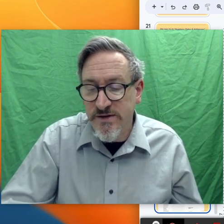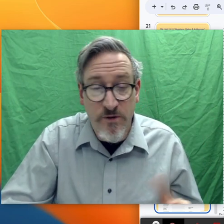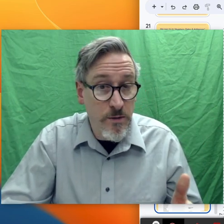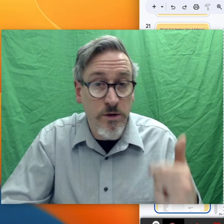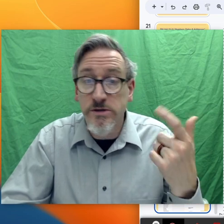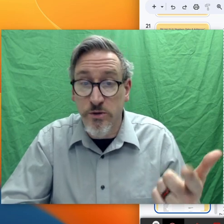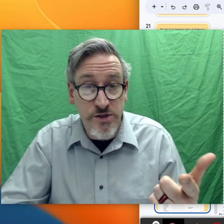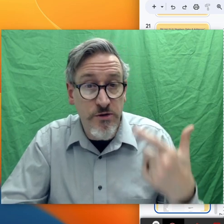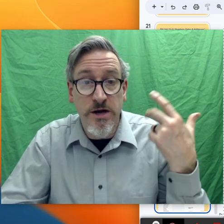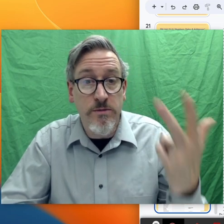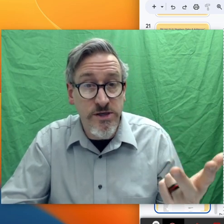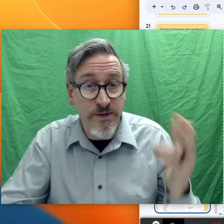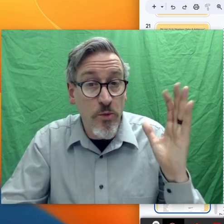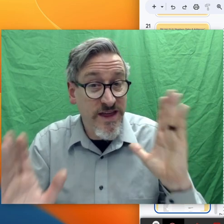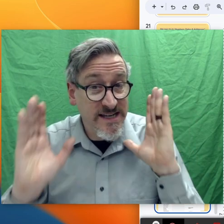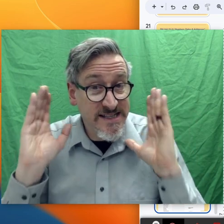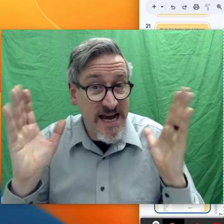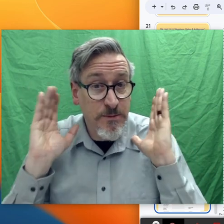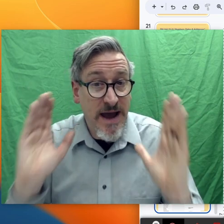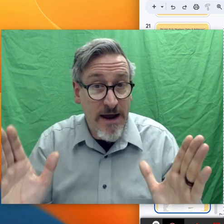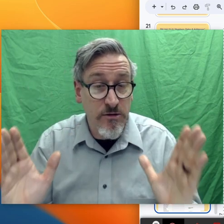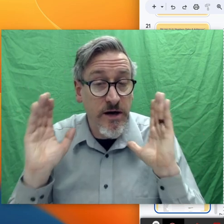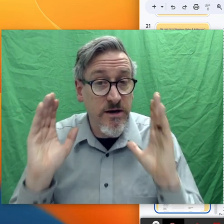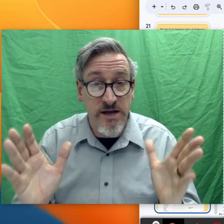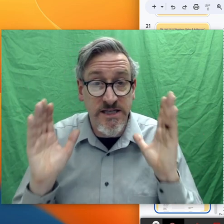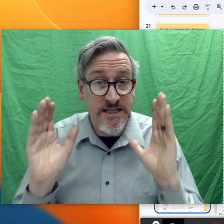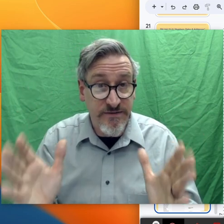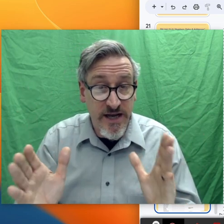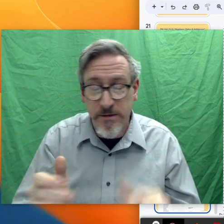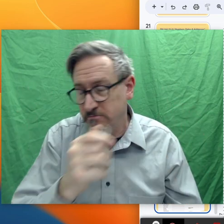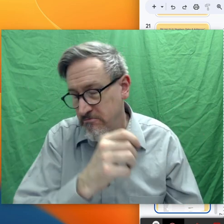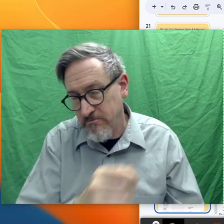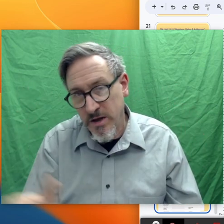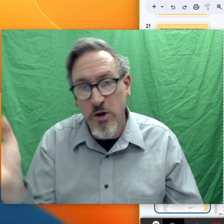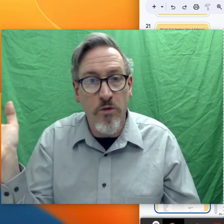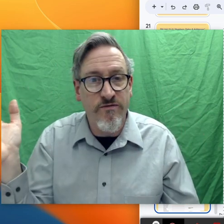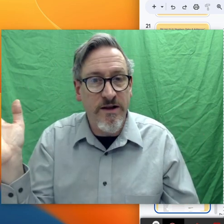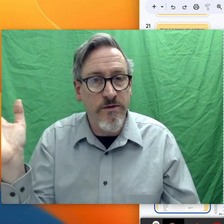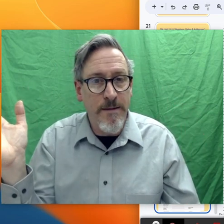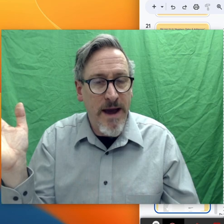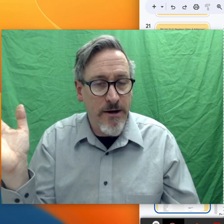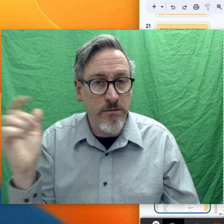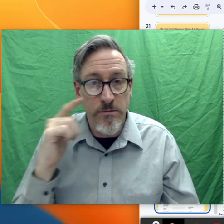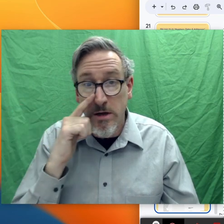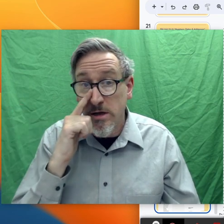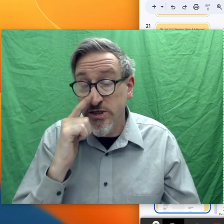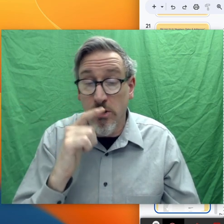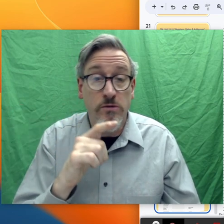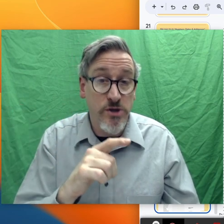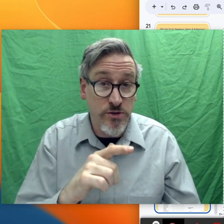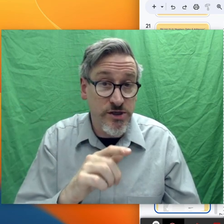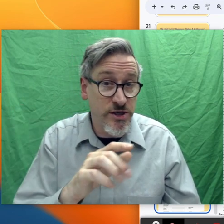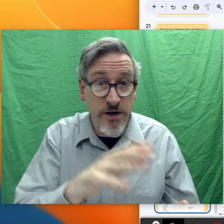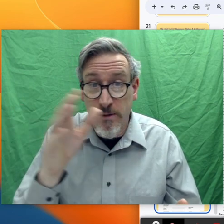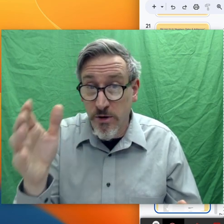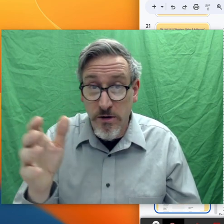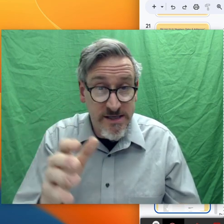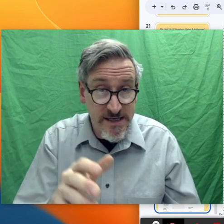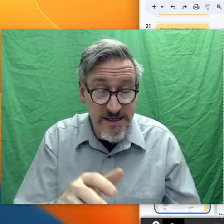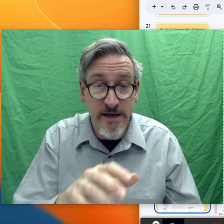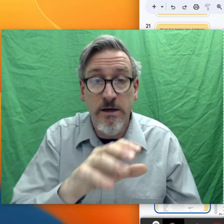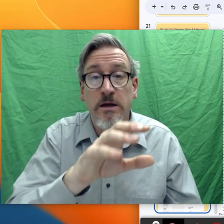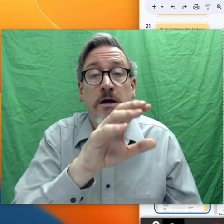If it's a phone number, social security number, something with a set pattern that doesn't deviate, we'll follow that pattern. So social security